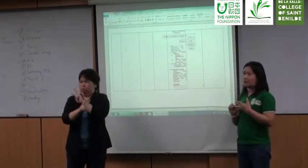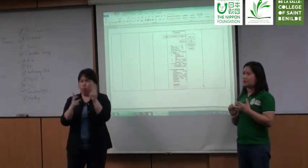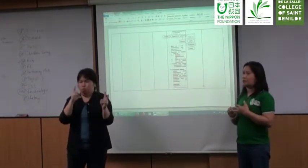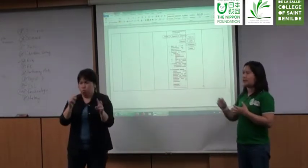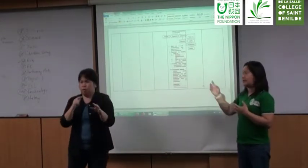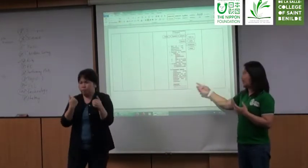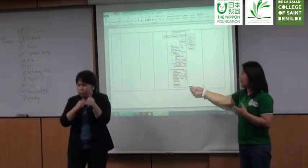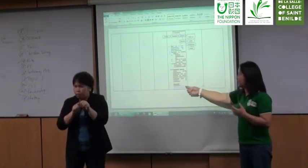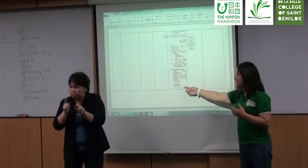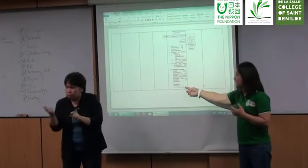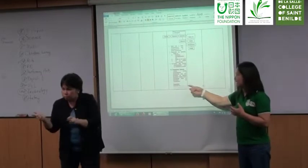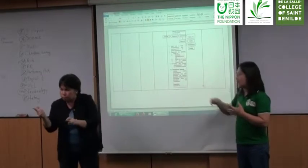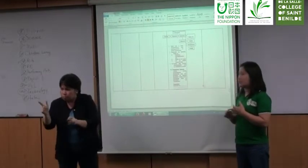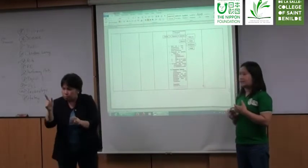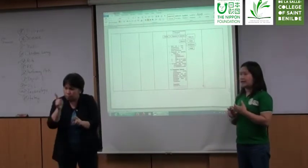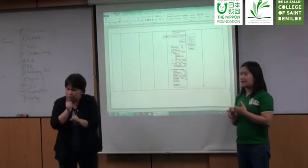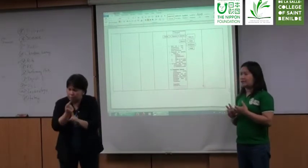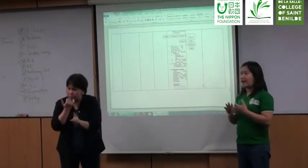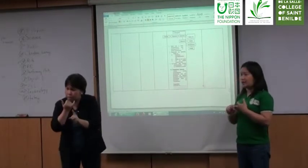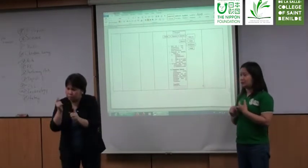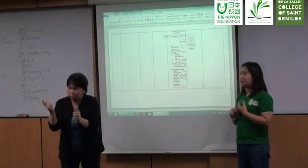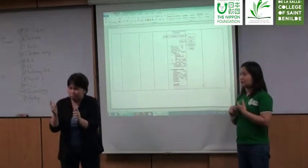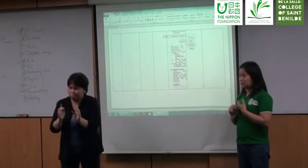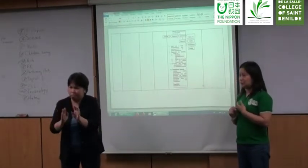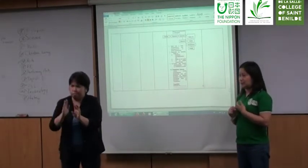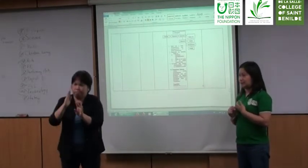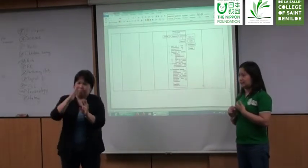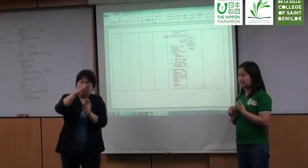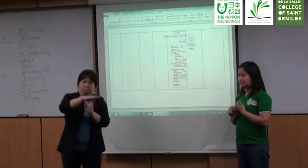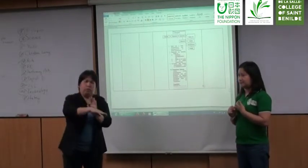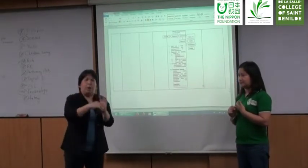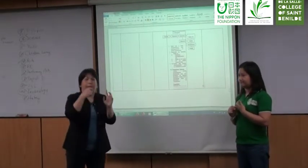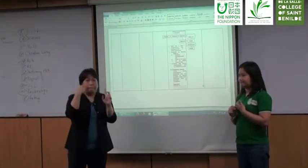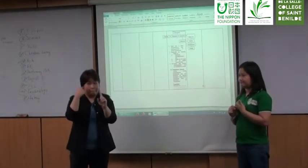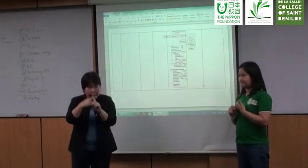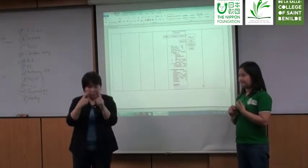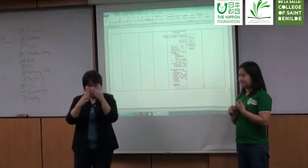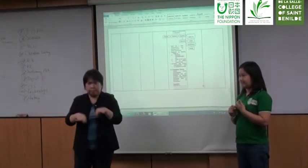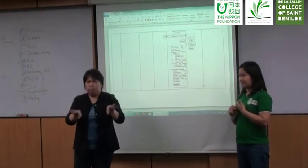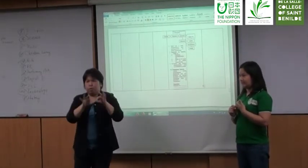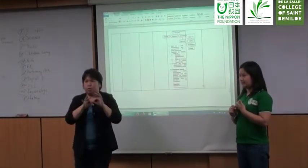mong kunin yung kanilang, pag hinili nila yung kanilang values na natutunan.